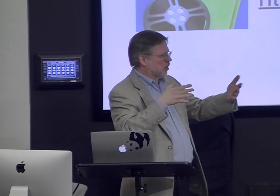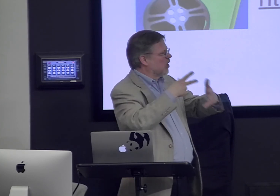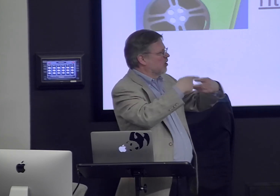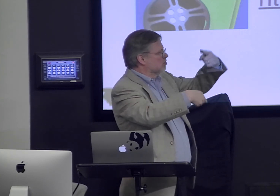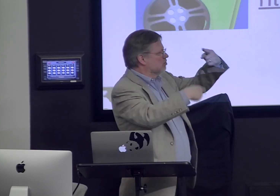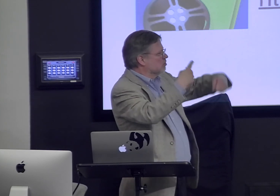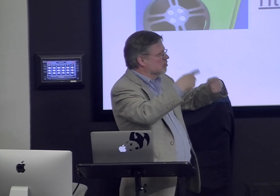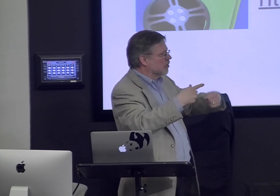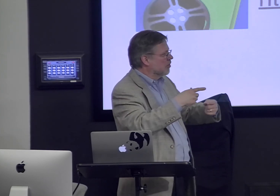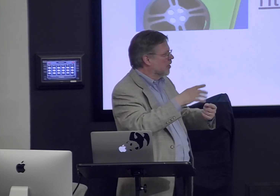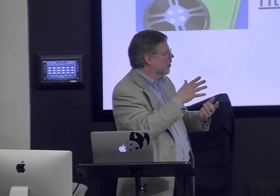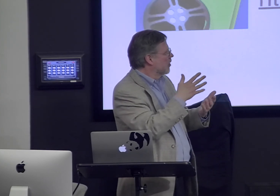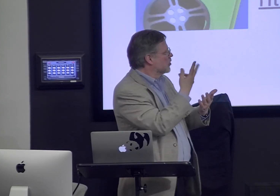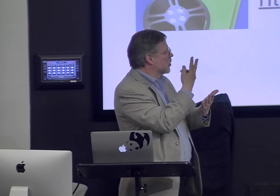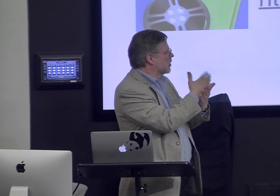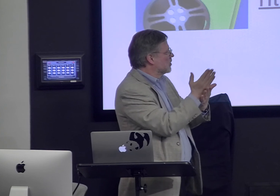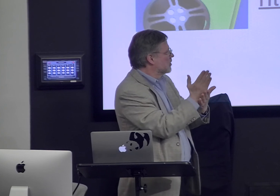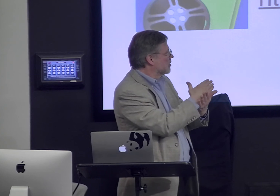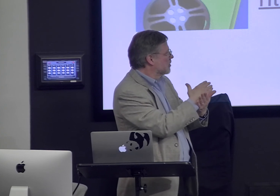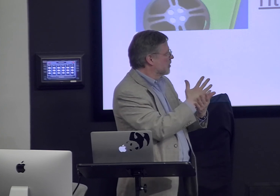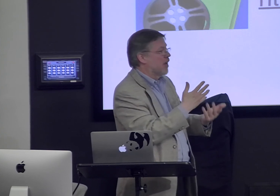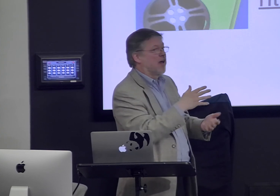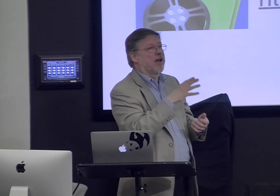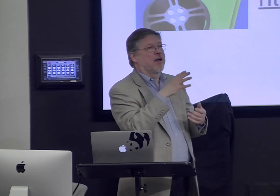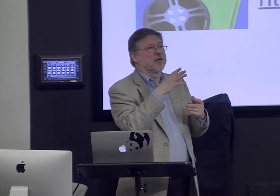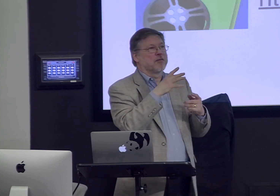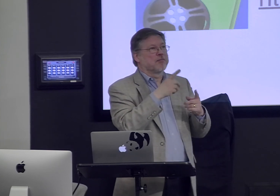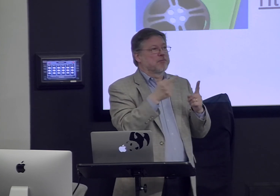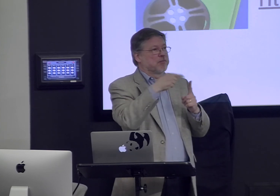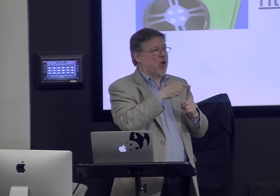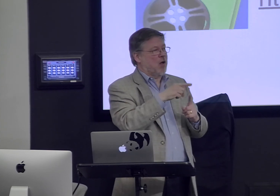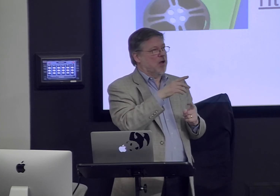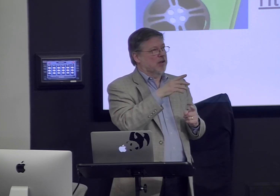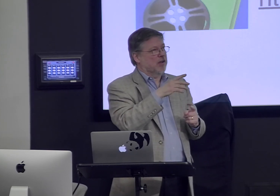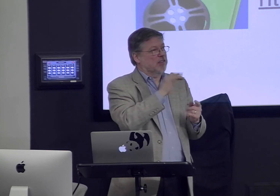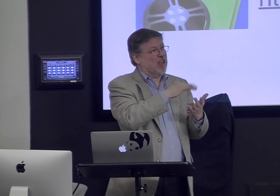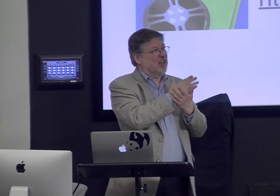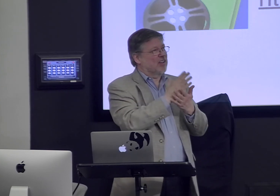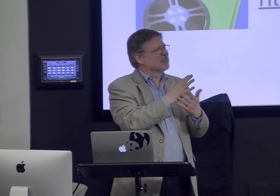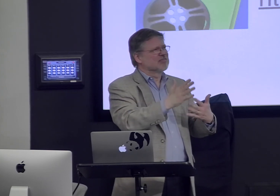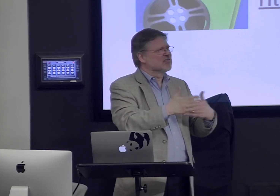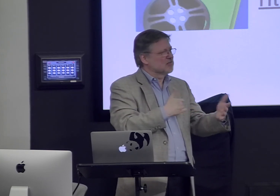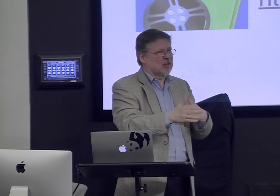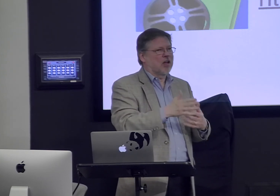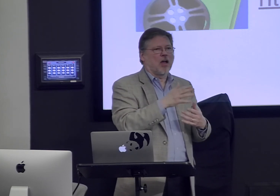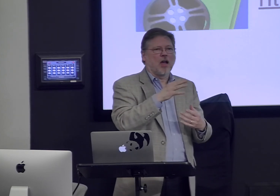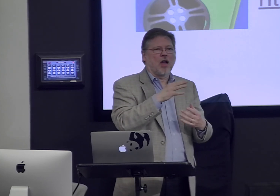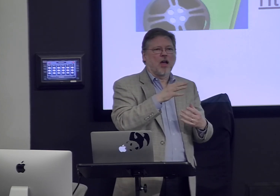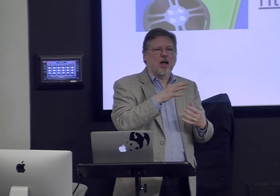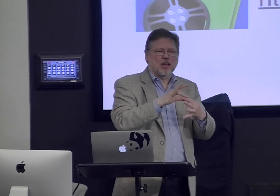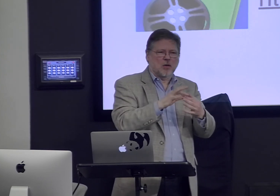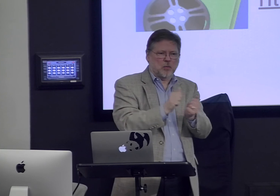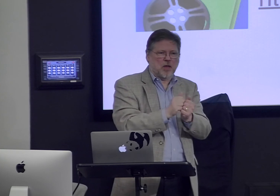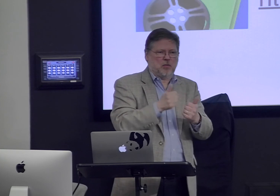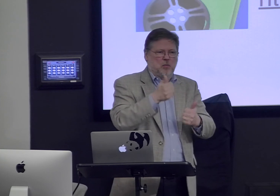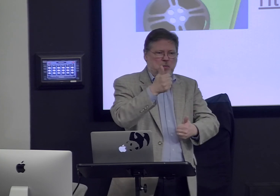was already in use. And the tension between the two, and disagreement over the value of each of them, is what led the NAD to